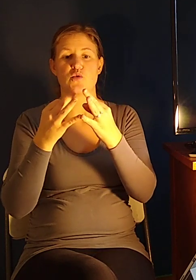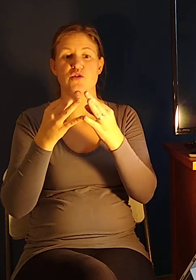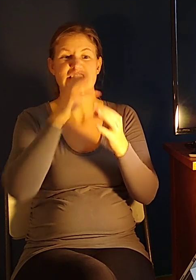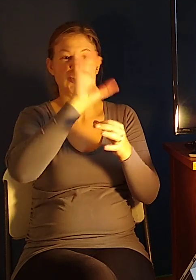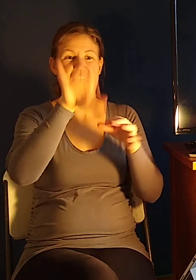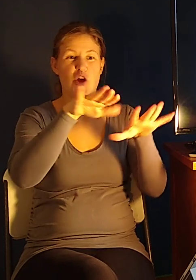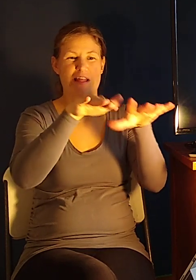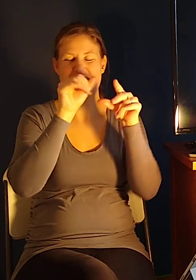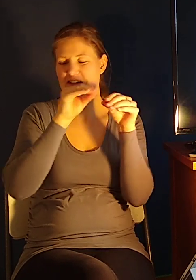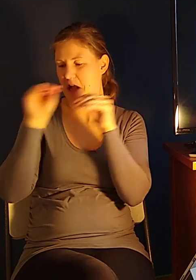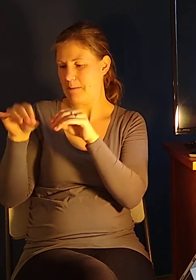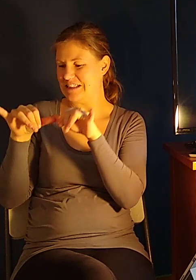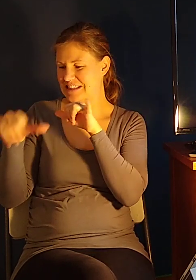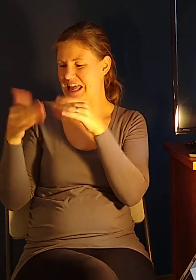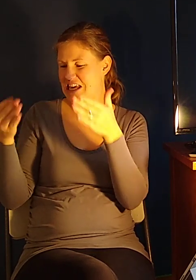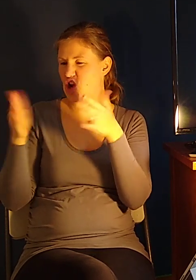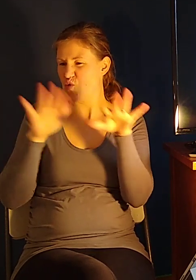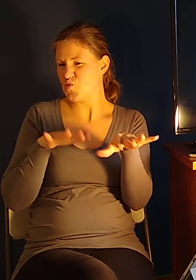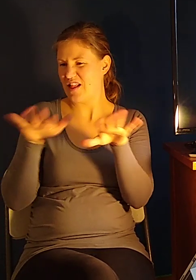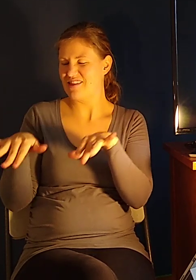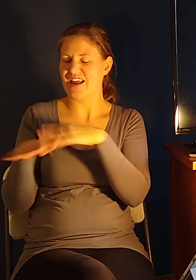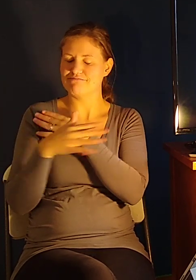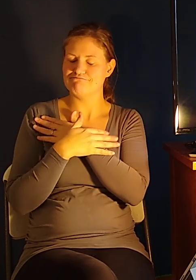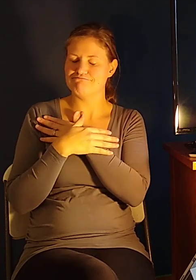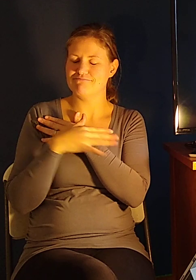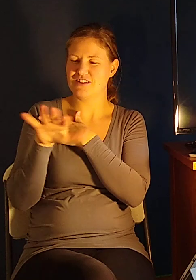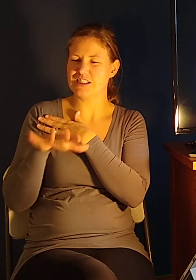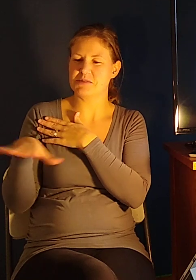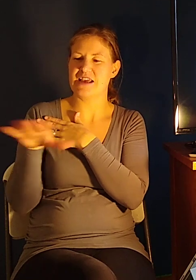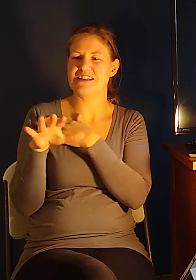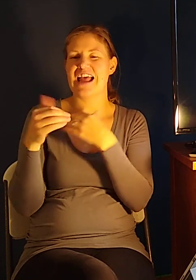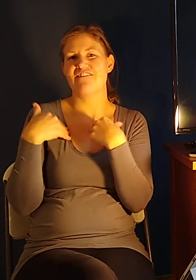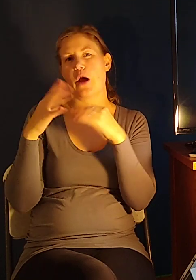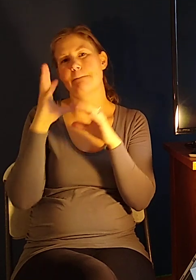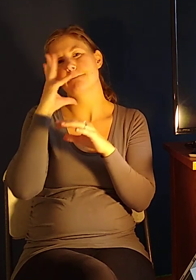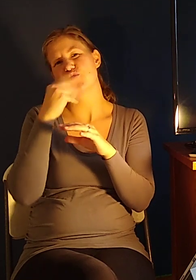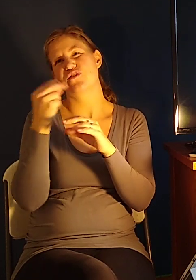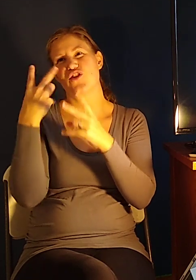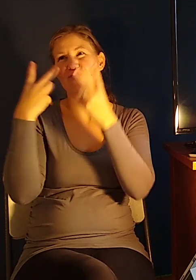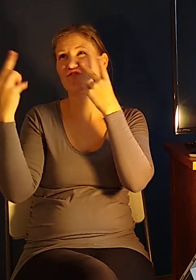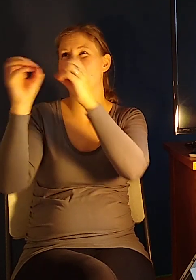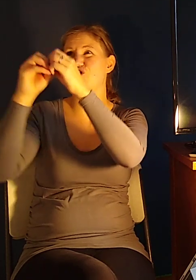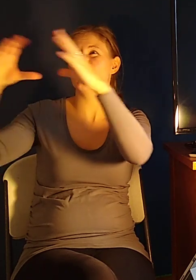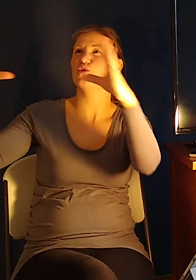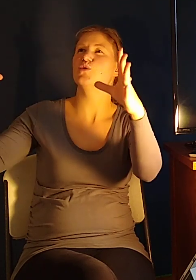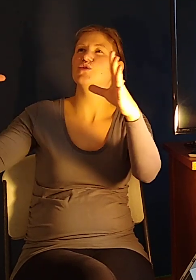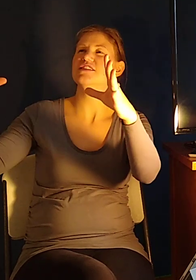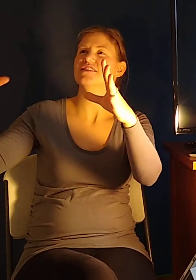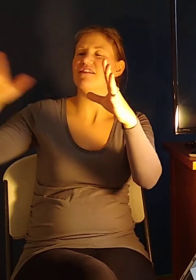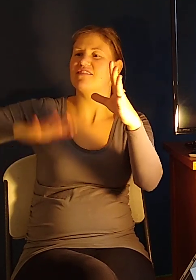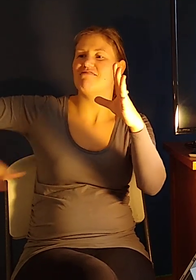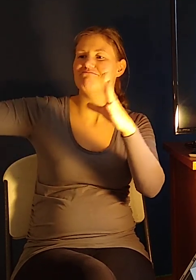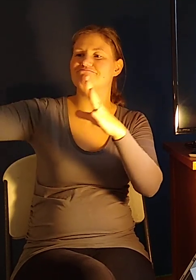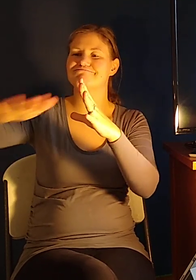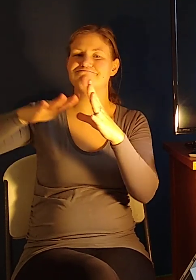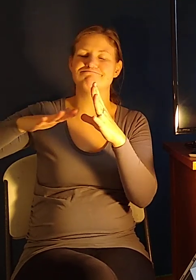weekend and come and relax in this space, and they would have beautiful views of the landscape around them.